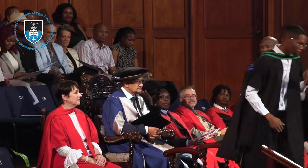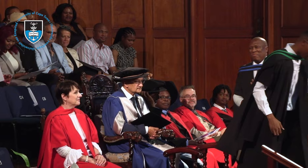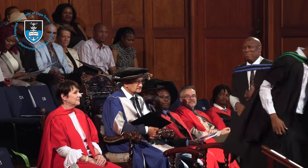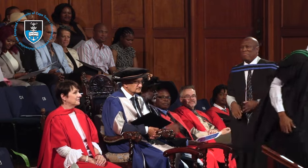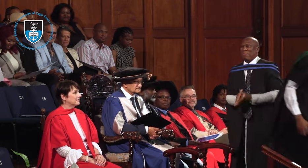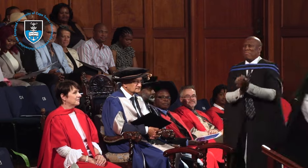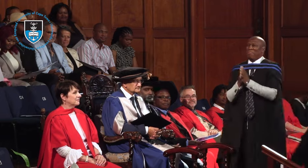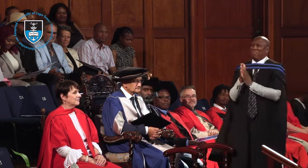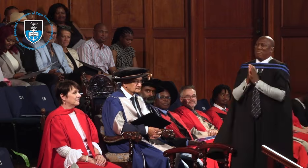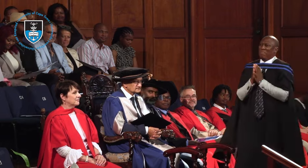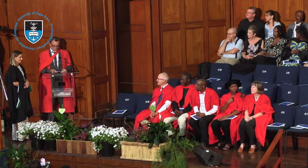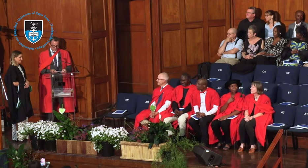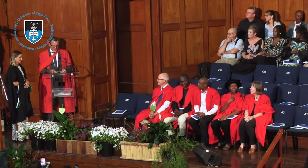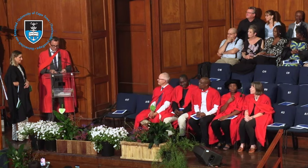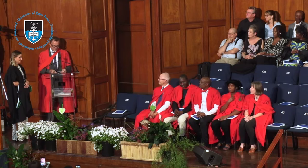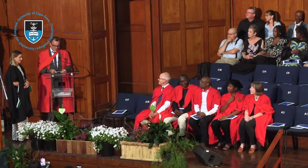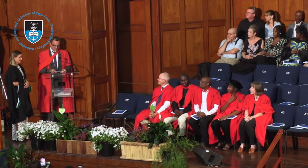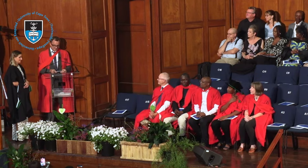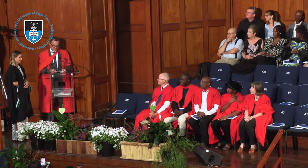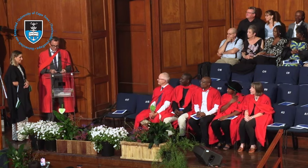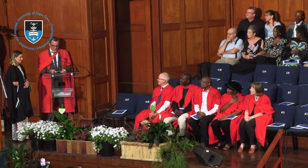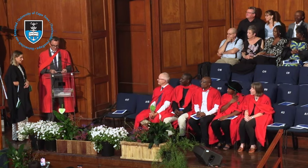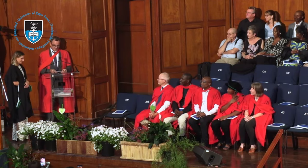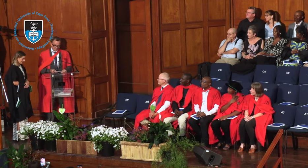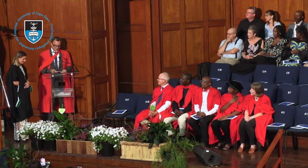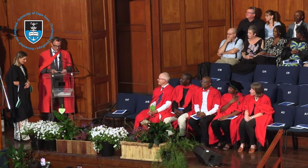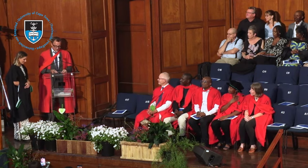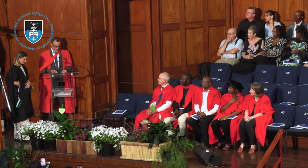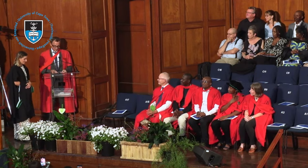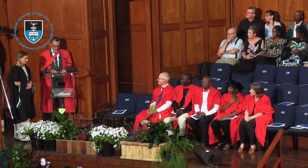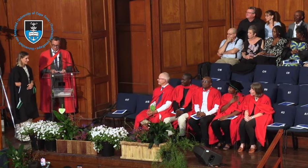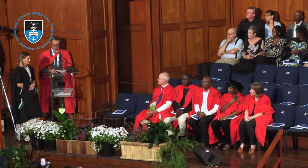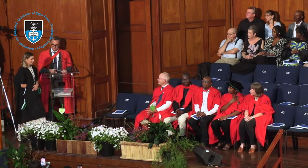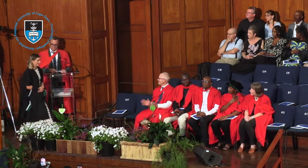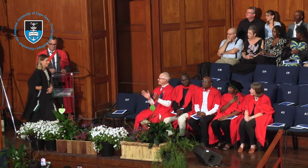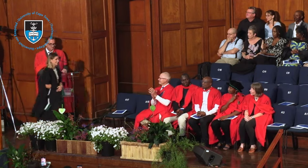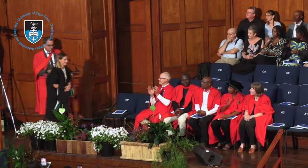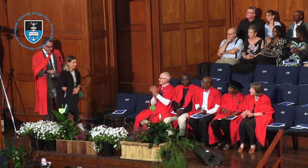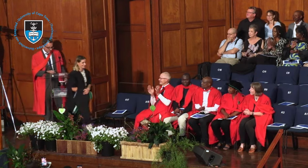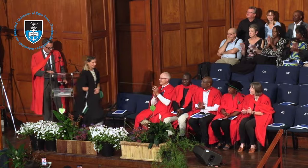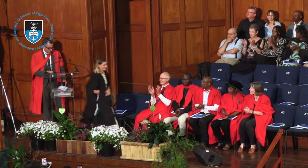For a Bachelor of Architectural Studies, Alexandra Alexandrovna Sholuk.